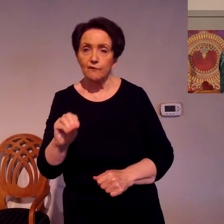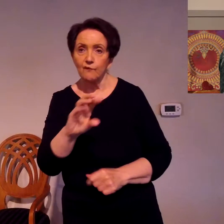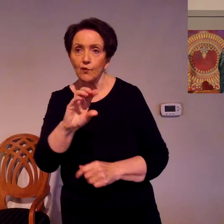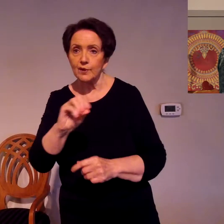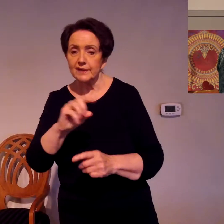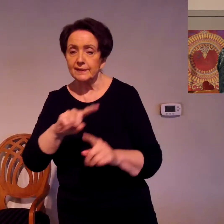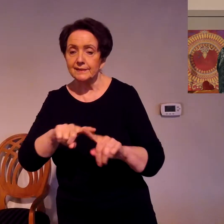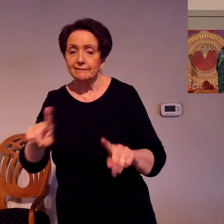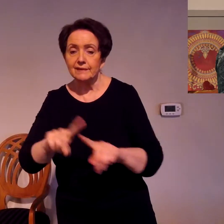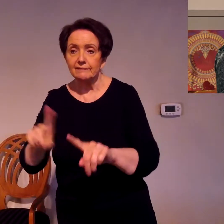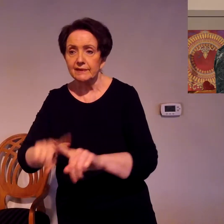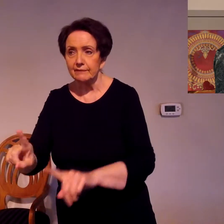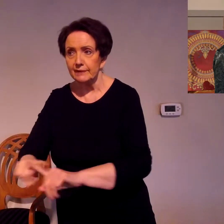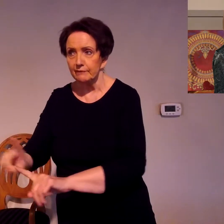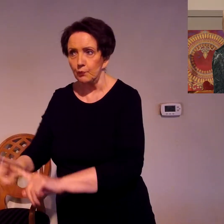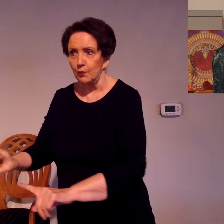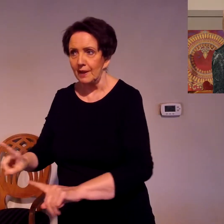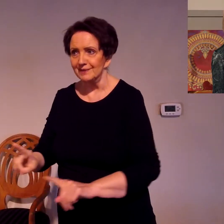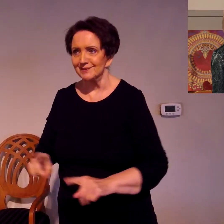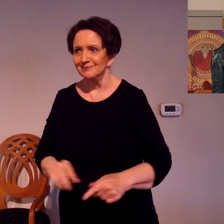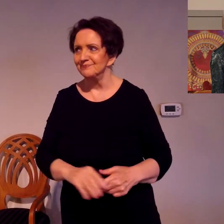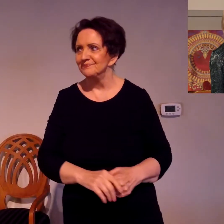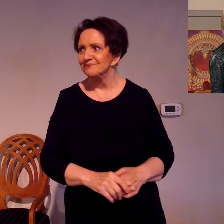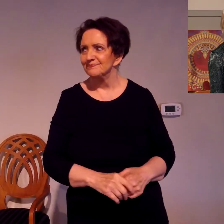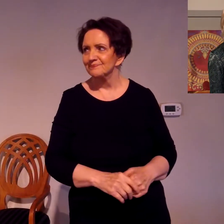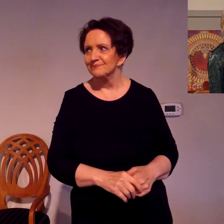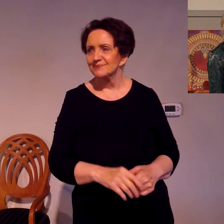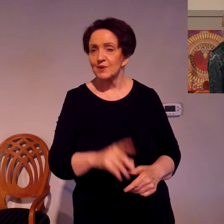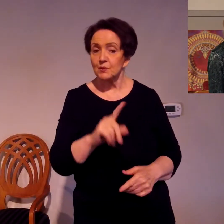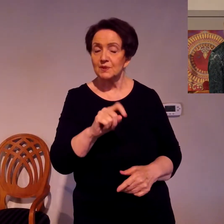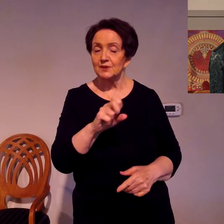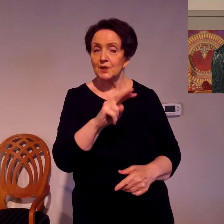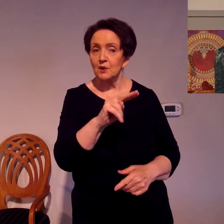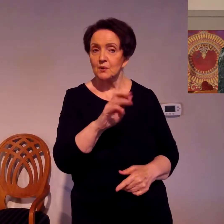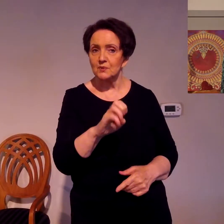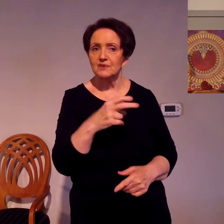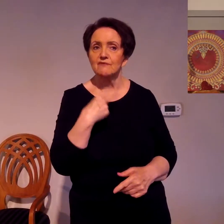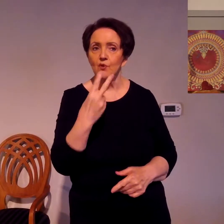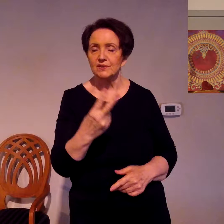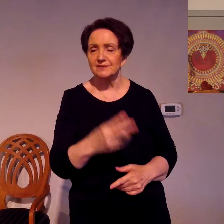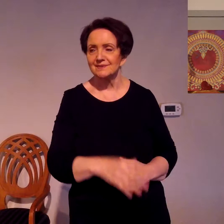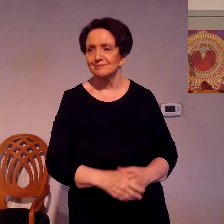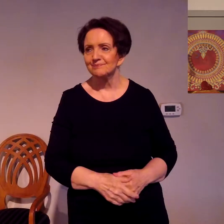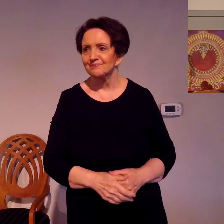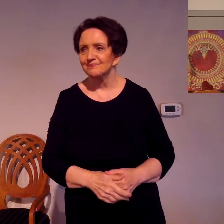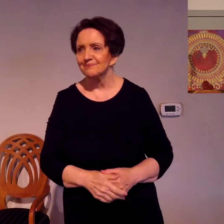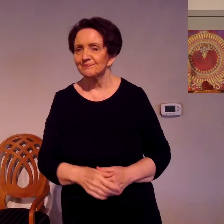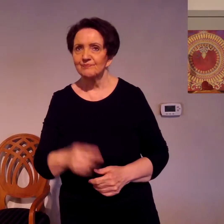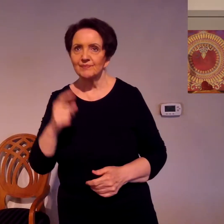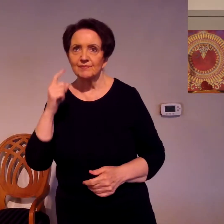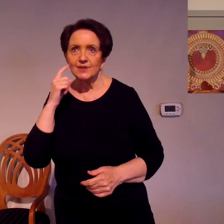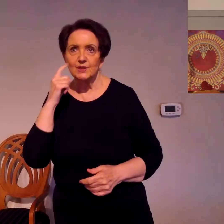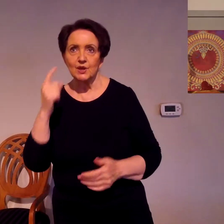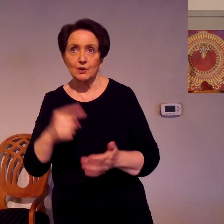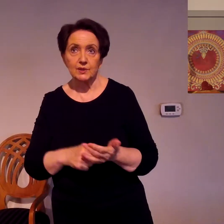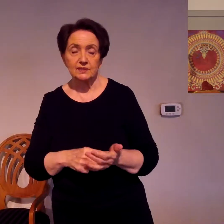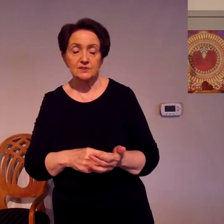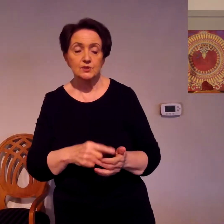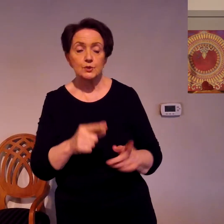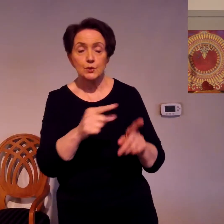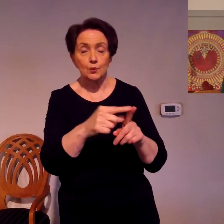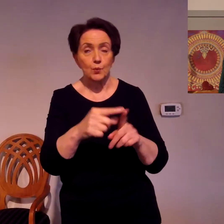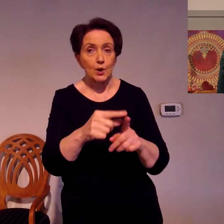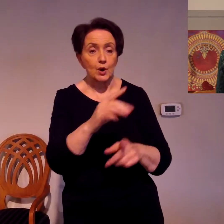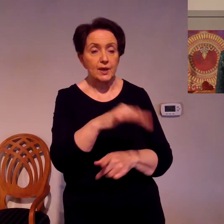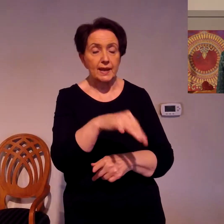right? All based on tone of voice. Now notice that the word yes or the word no